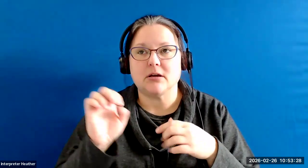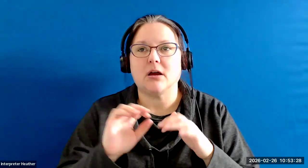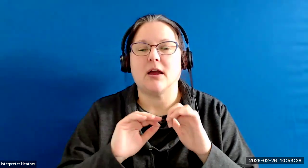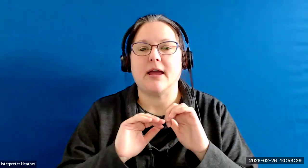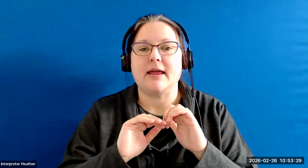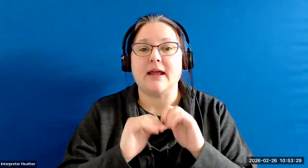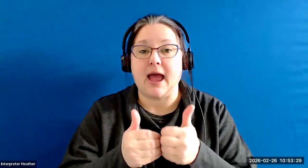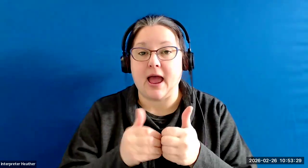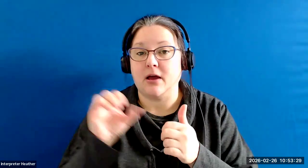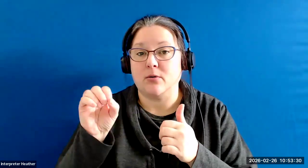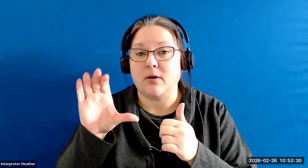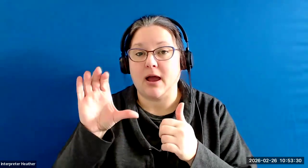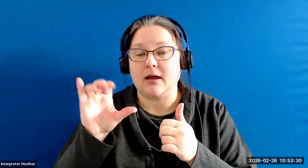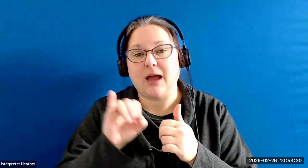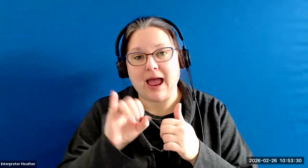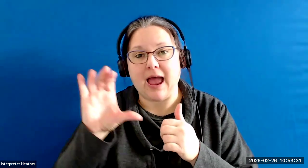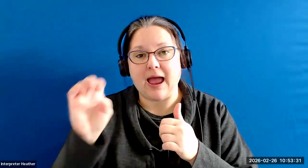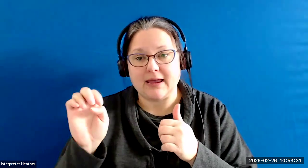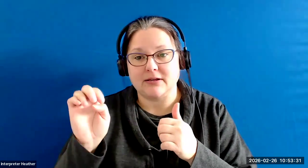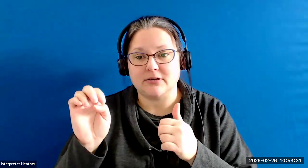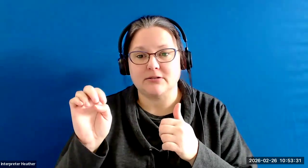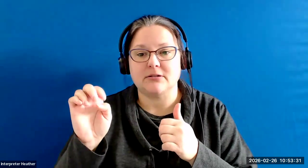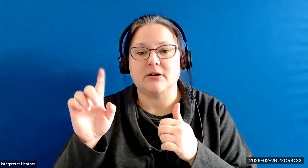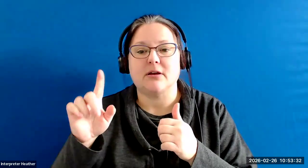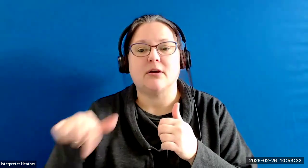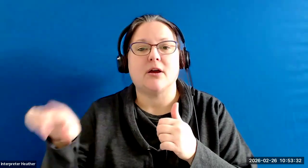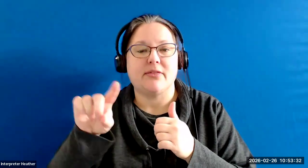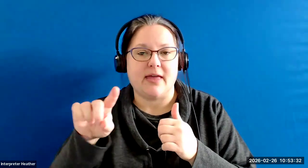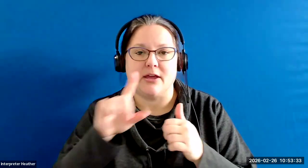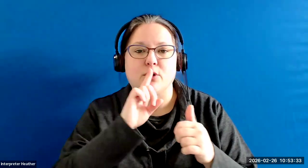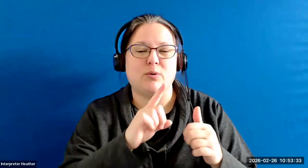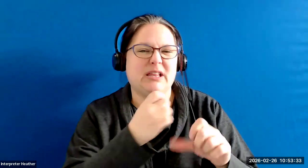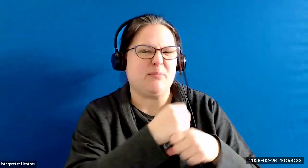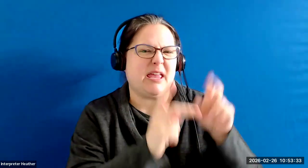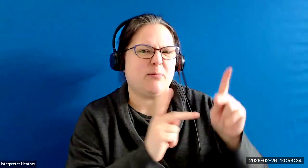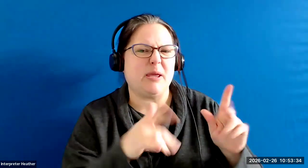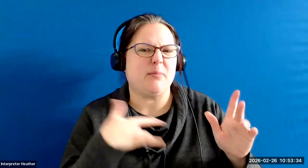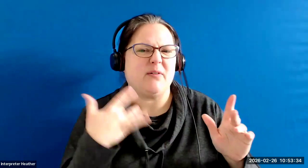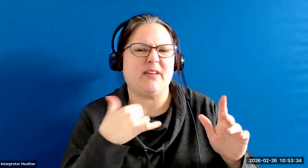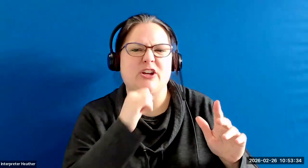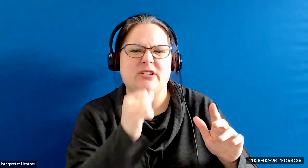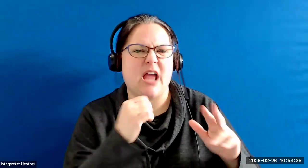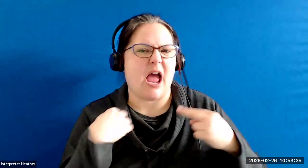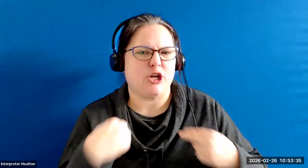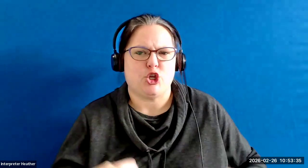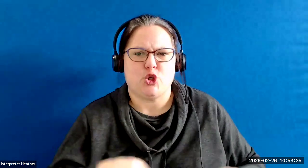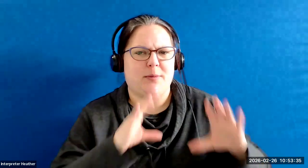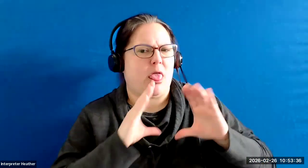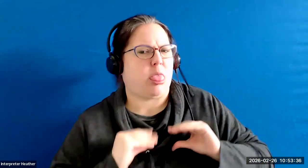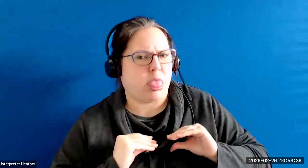have, they are dehumanizing everyone, specifically